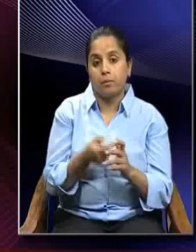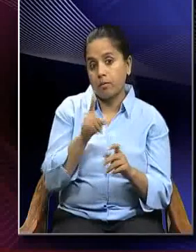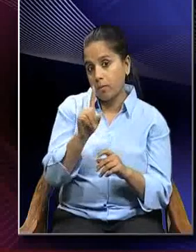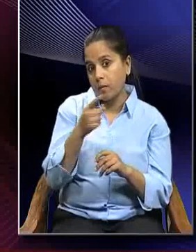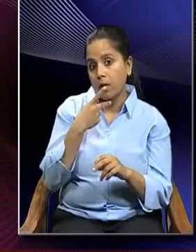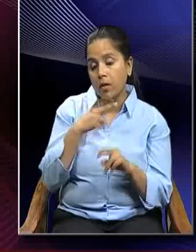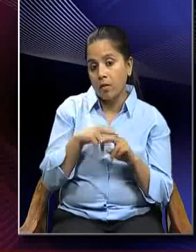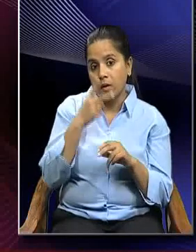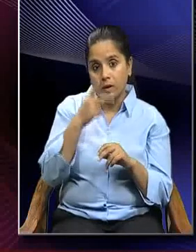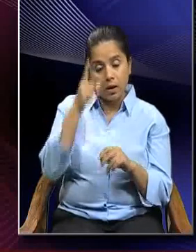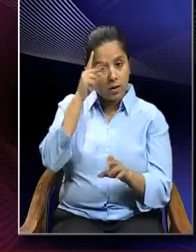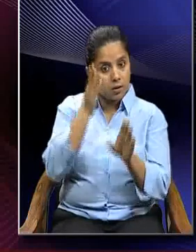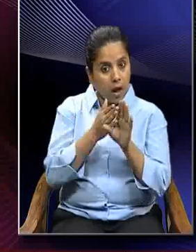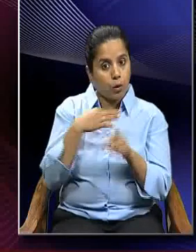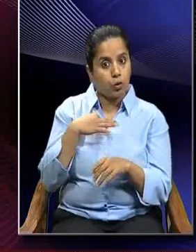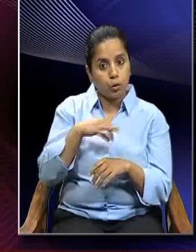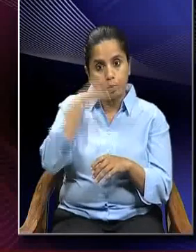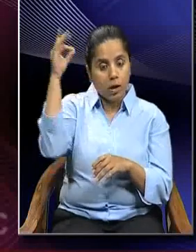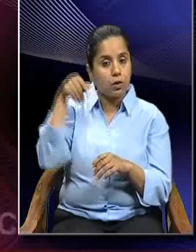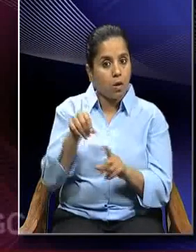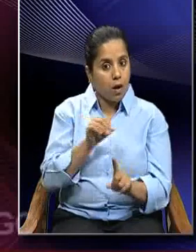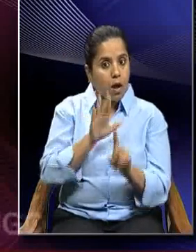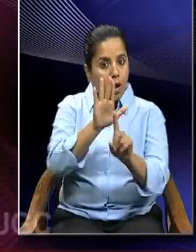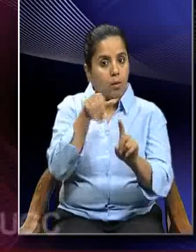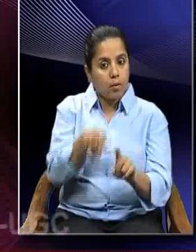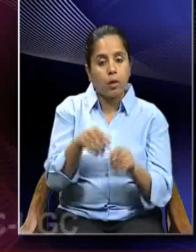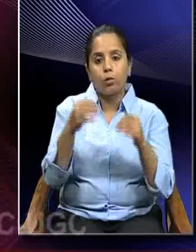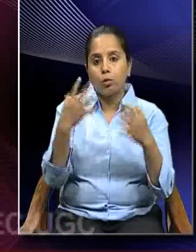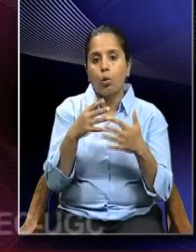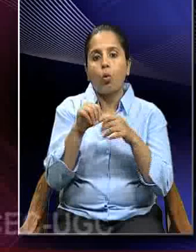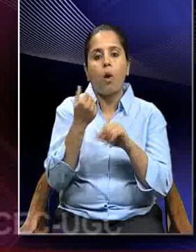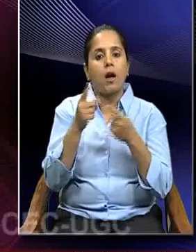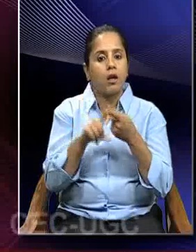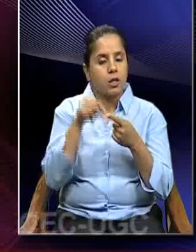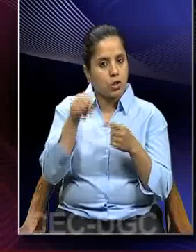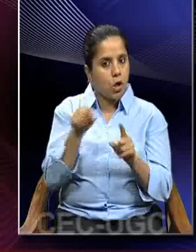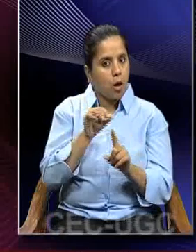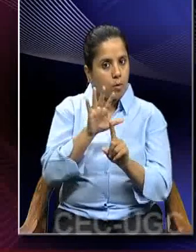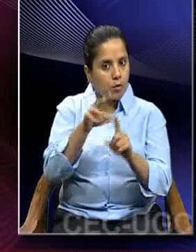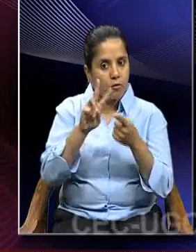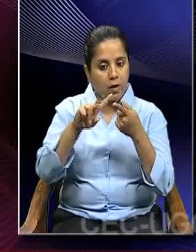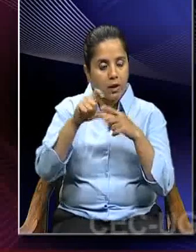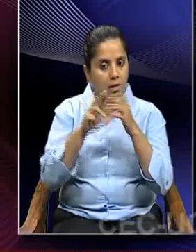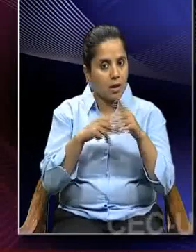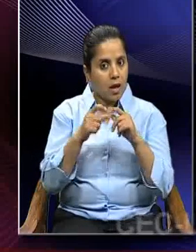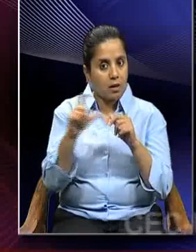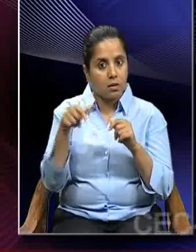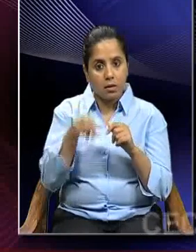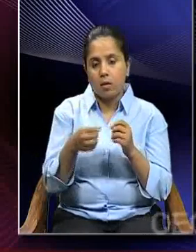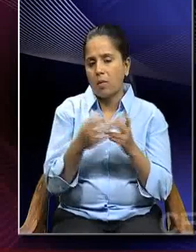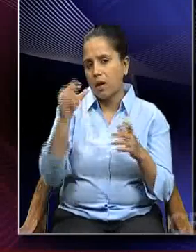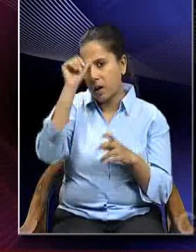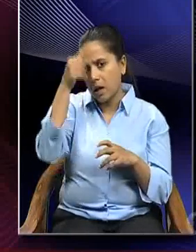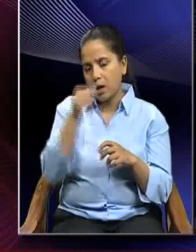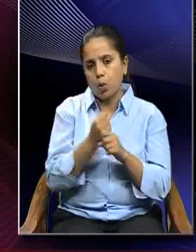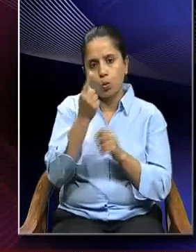at psycho-spiritual approach, that is also known as New Age approach, and Vedantic tradition given by many Indian gurus,